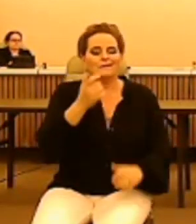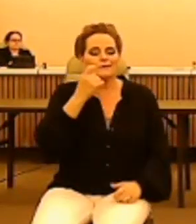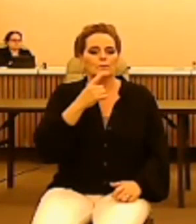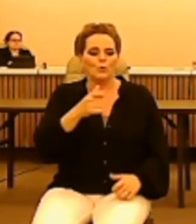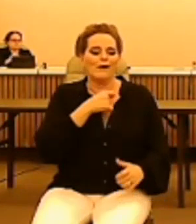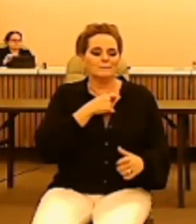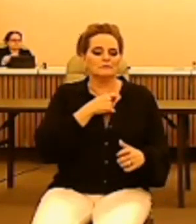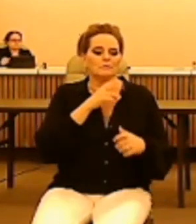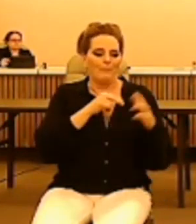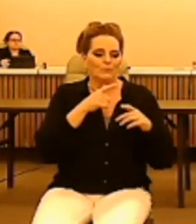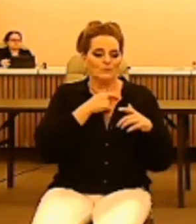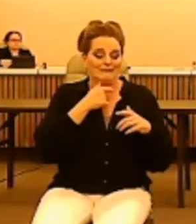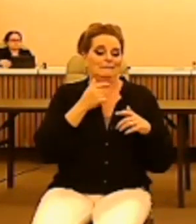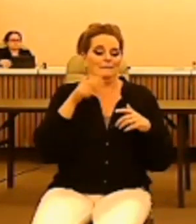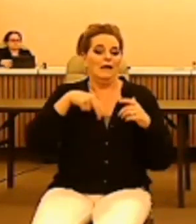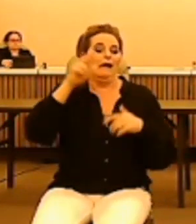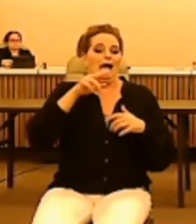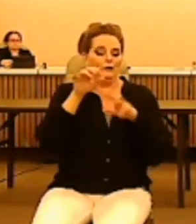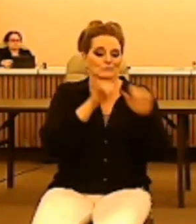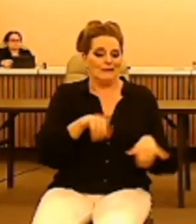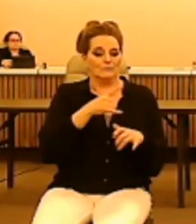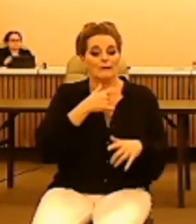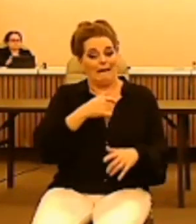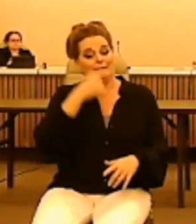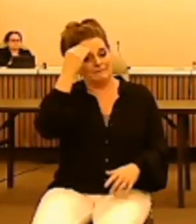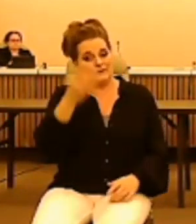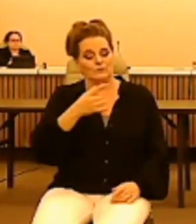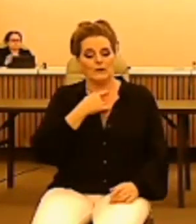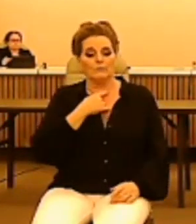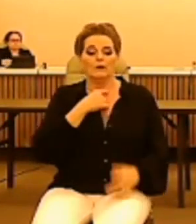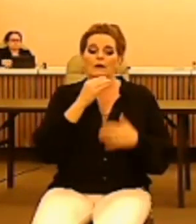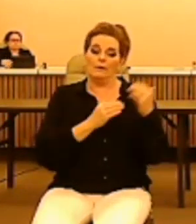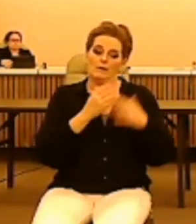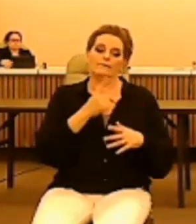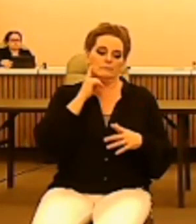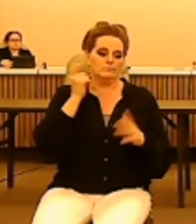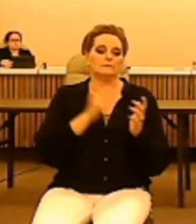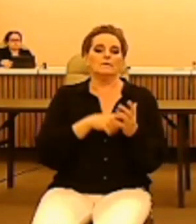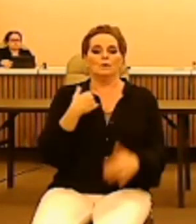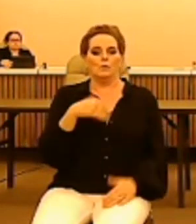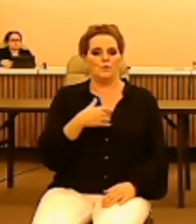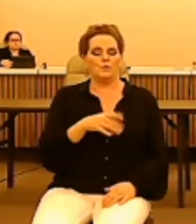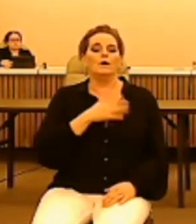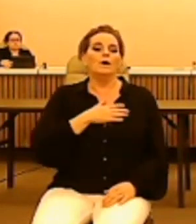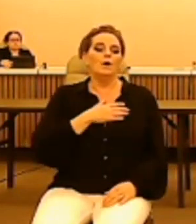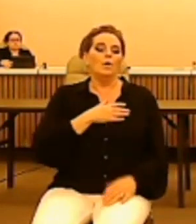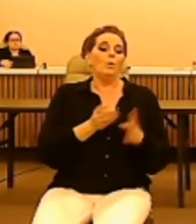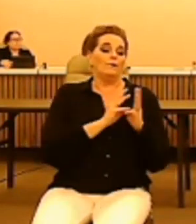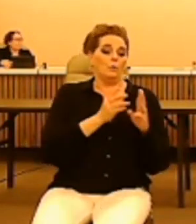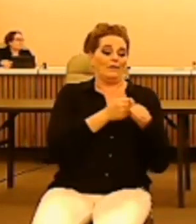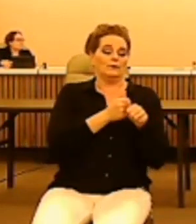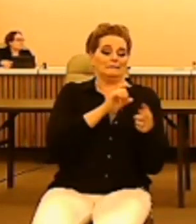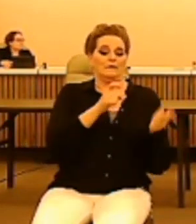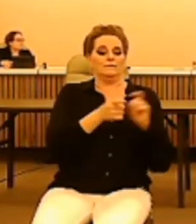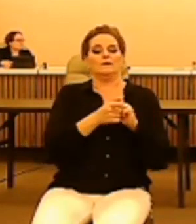higher standards, I can tell you the comfort is absolutely noticeable. You know, when the weather changes, it takes a